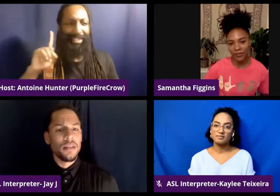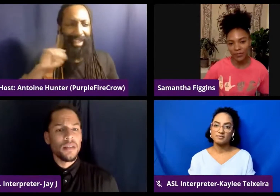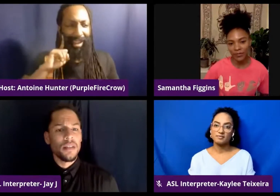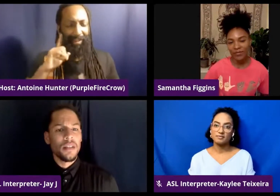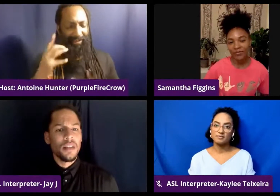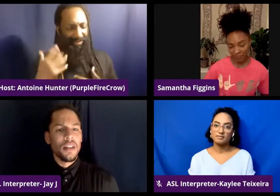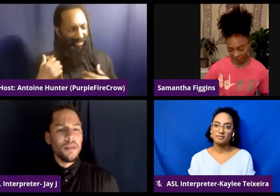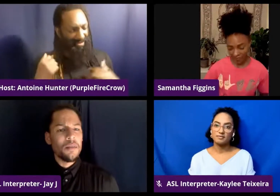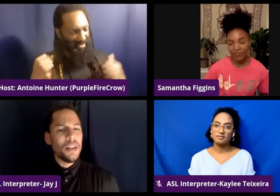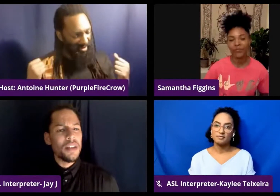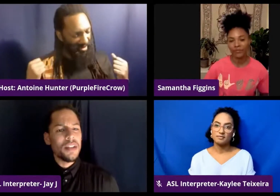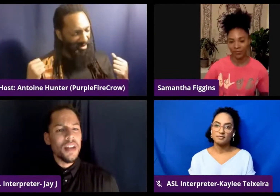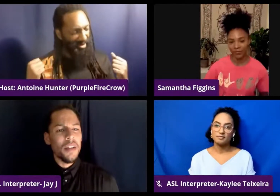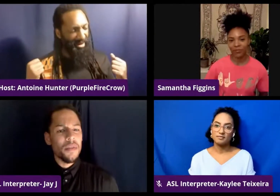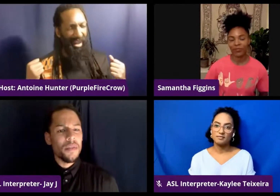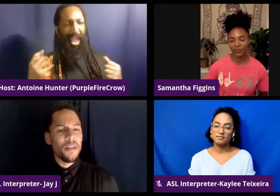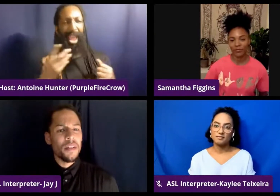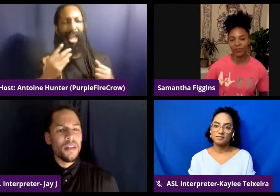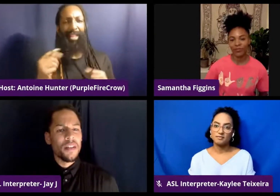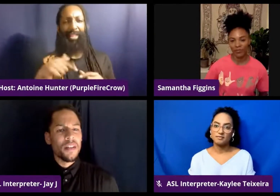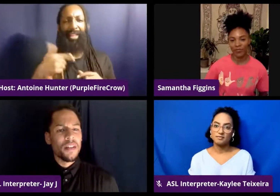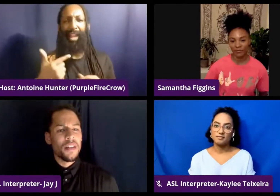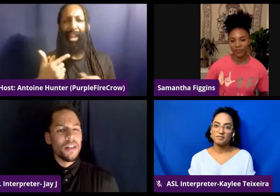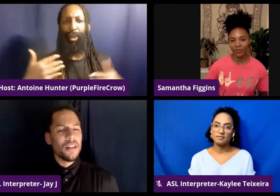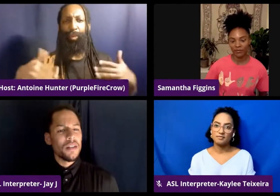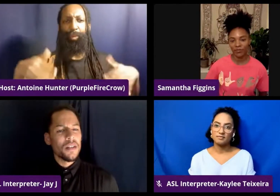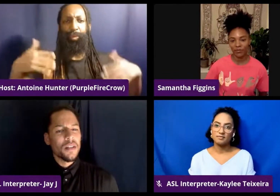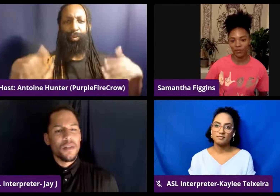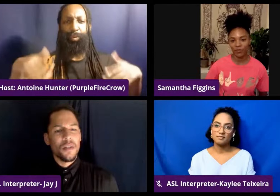dance and being deaf,